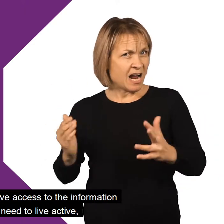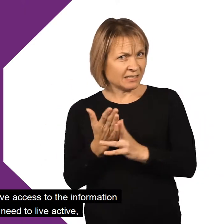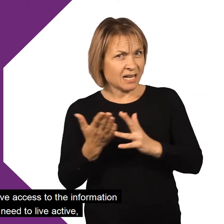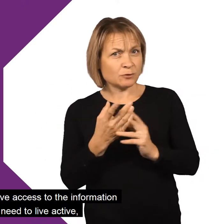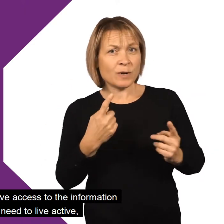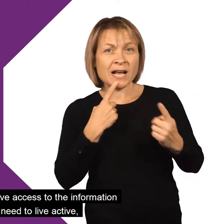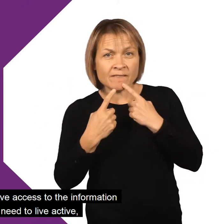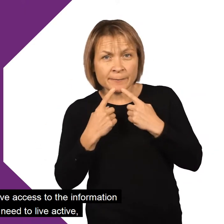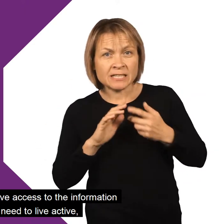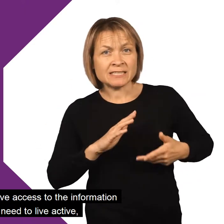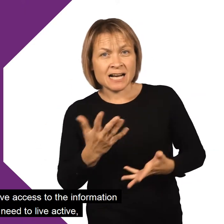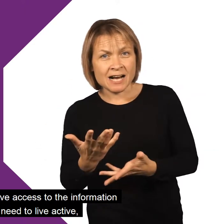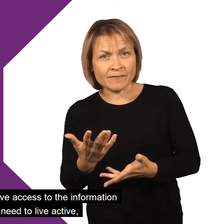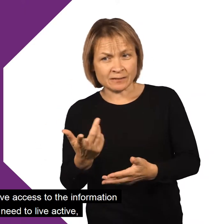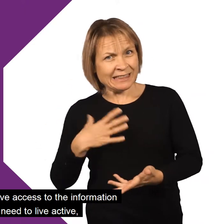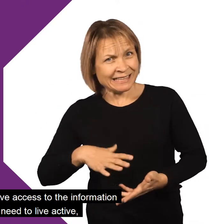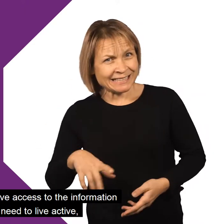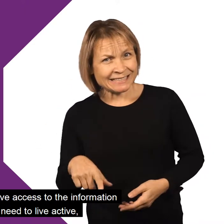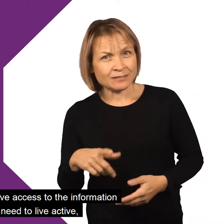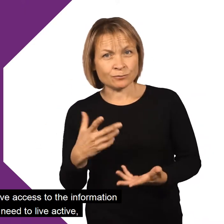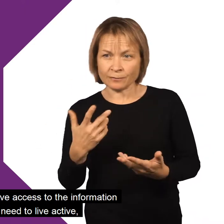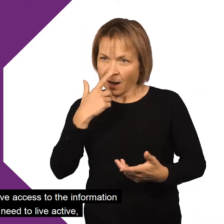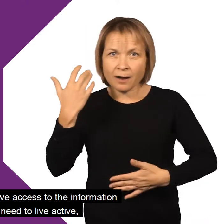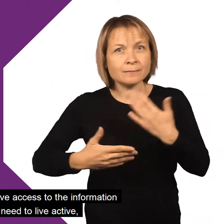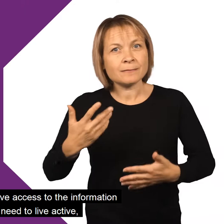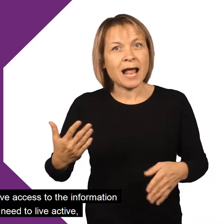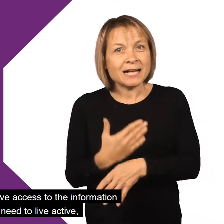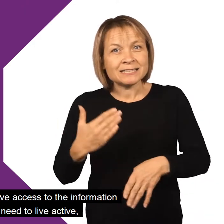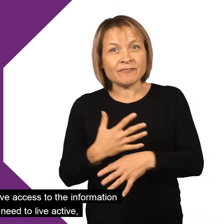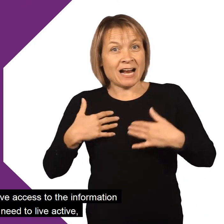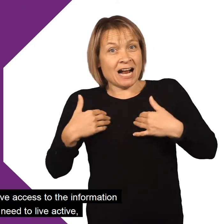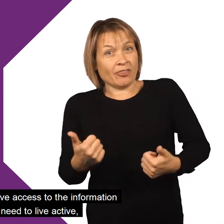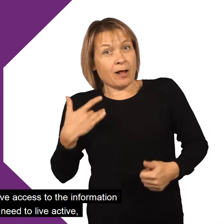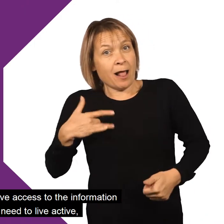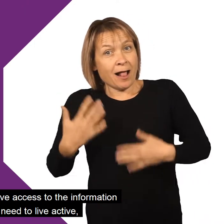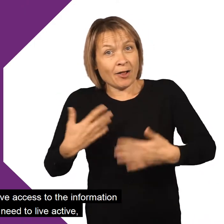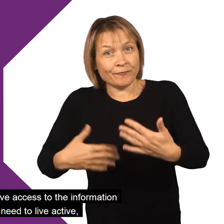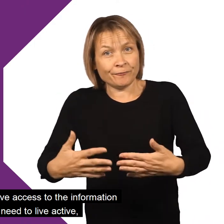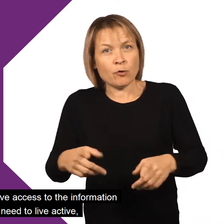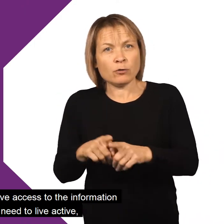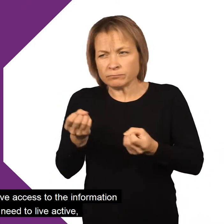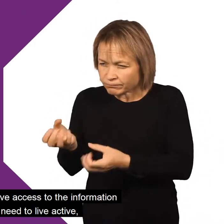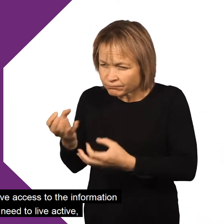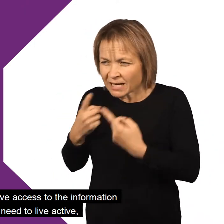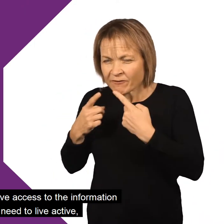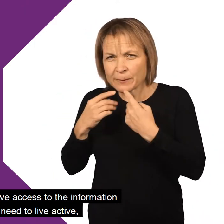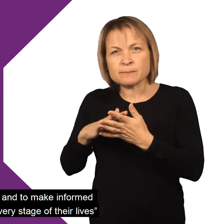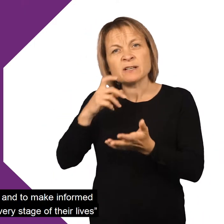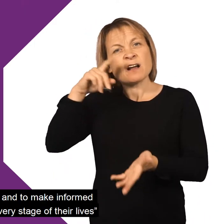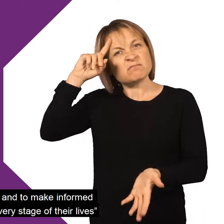users will have access to the information and services they need to live active, healthy lives and to make